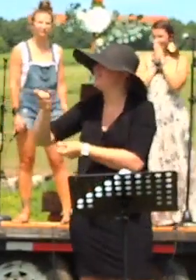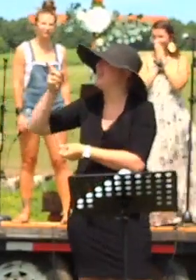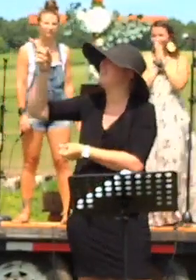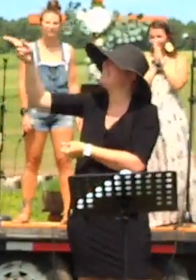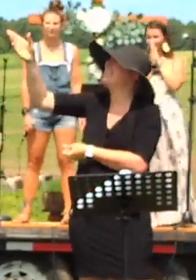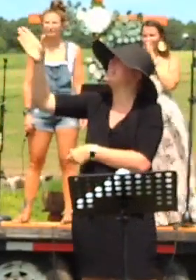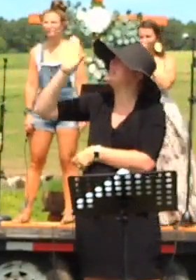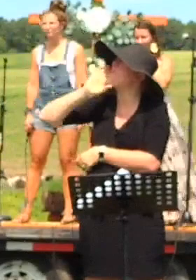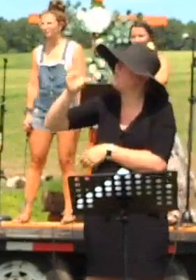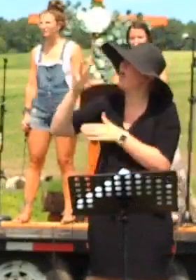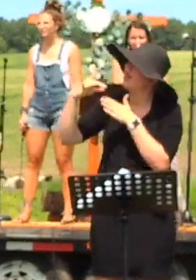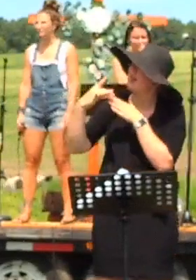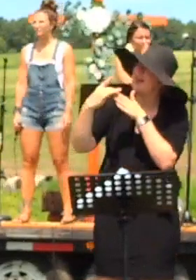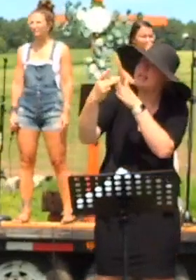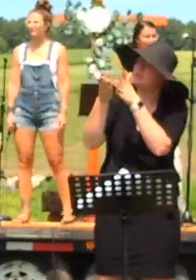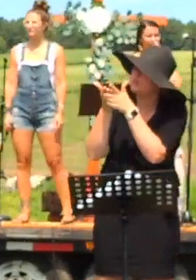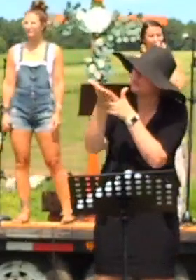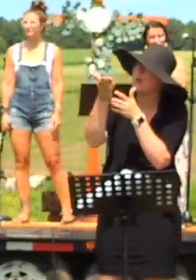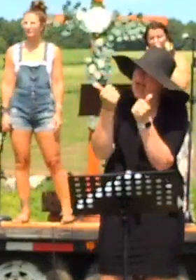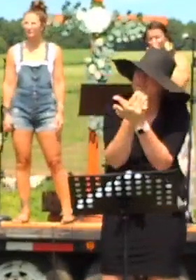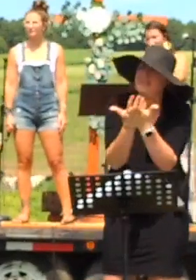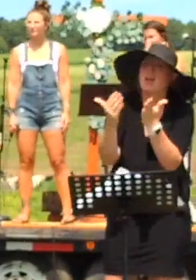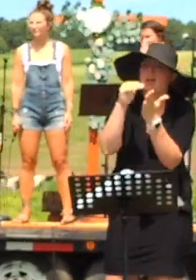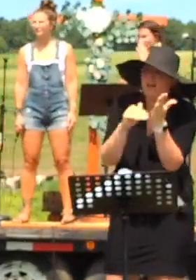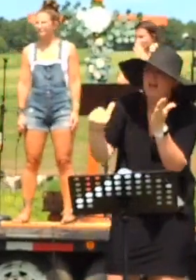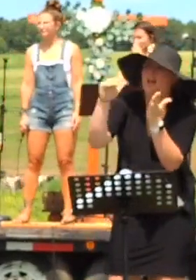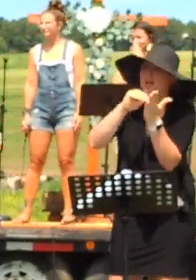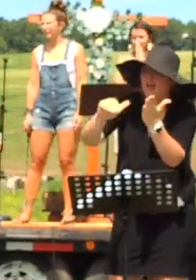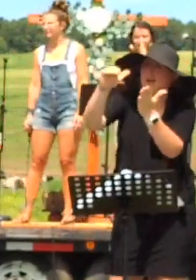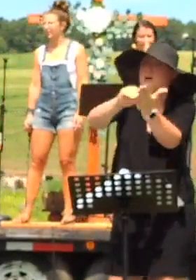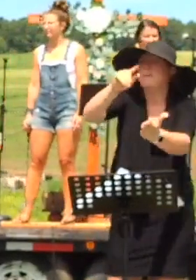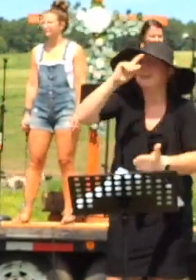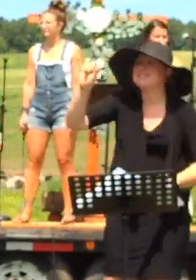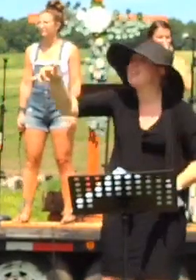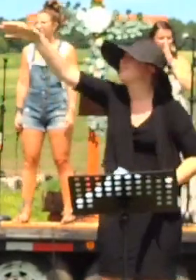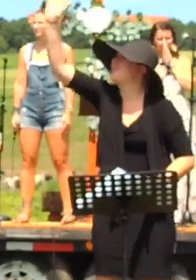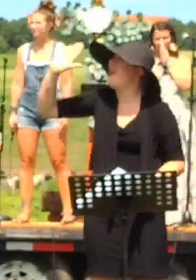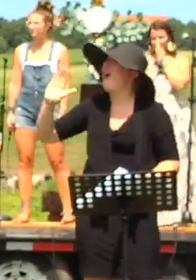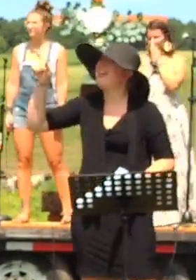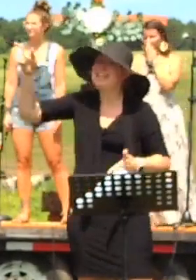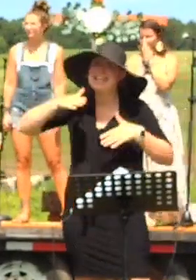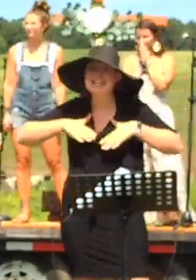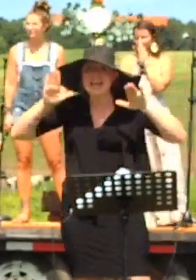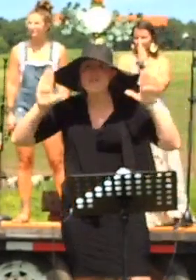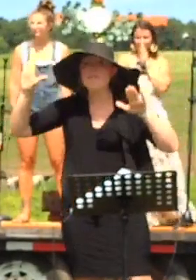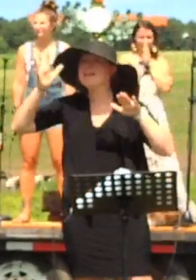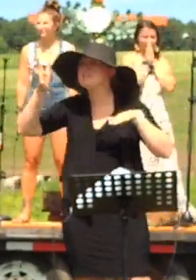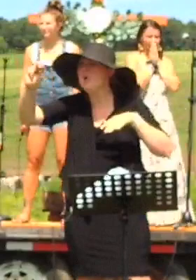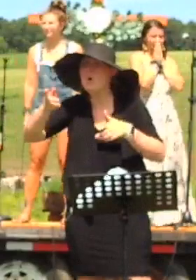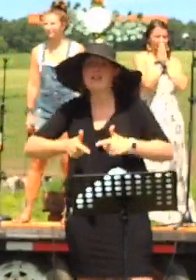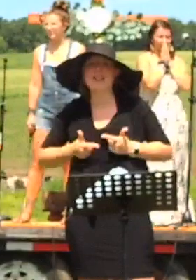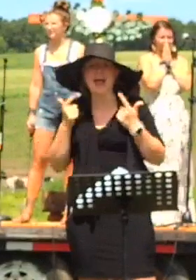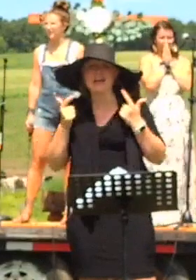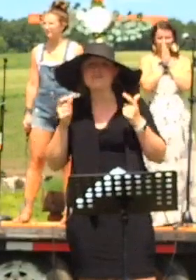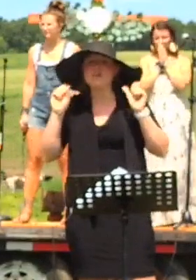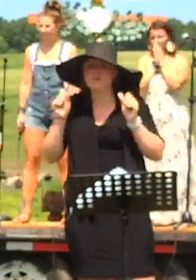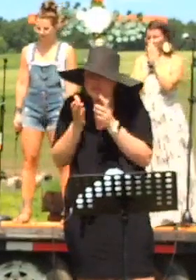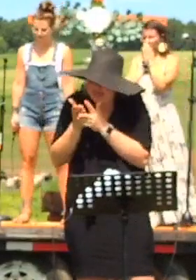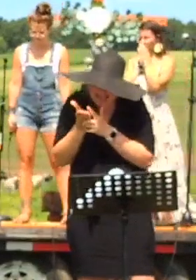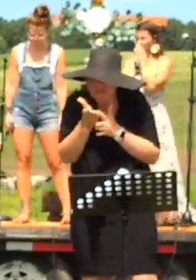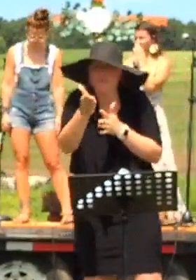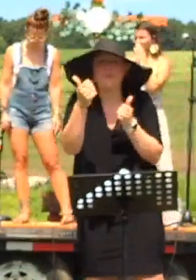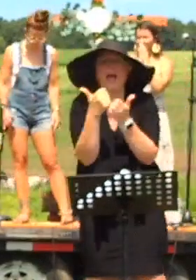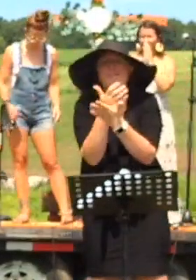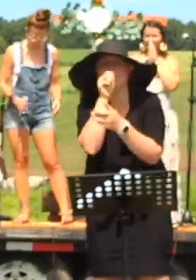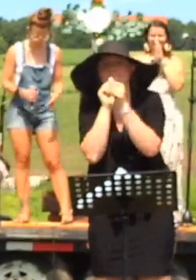again and again and again, because that's what our God is. He surrendered his life so that he could bring us through.